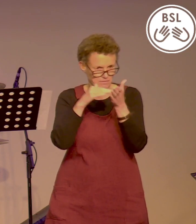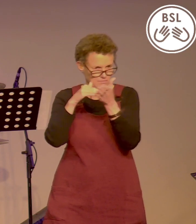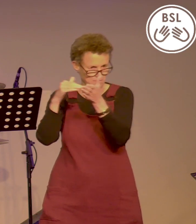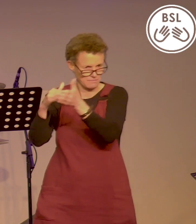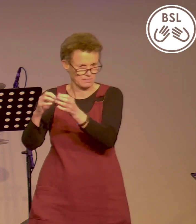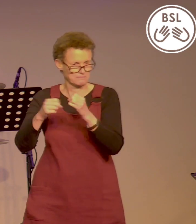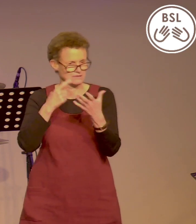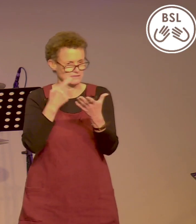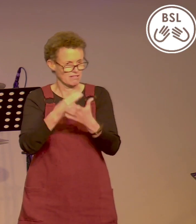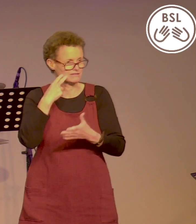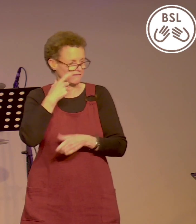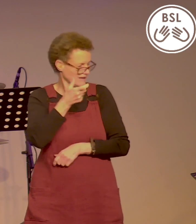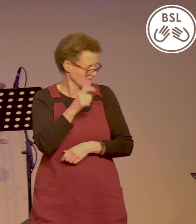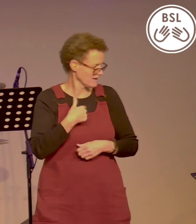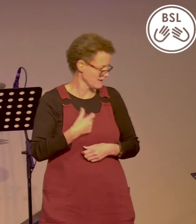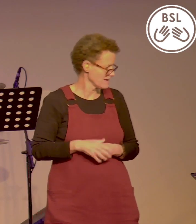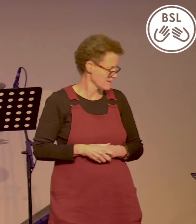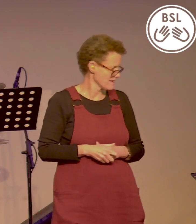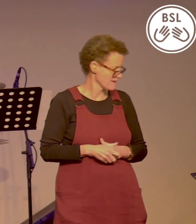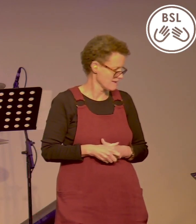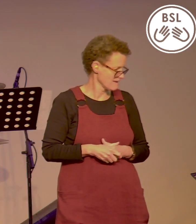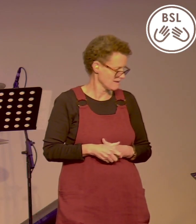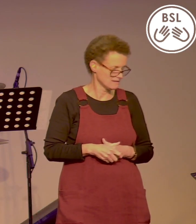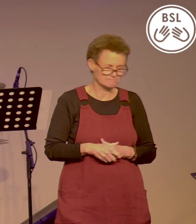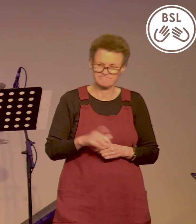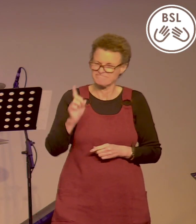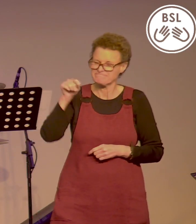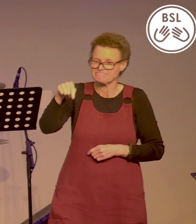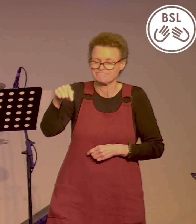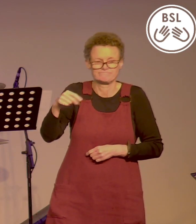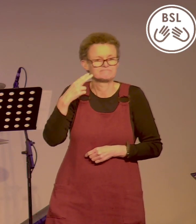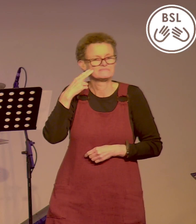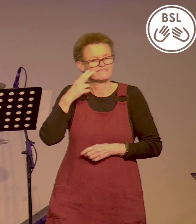So I've set up a monthly BSL Deaf Cafe.